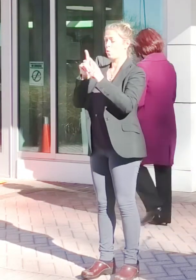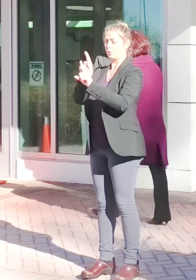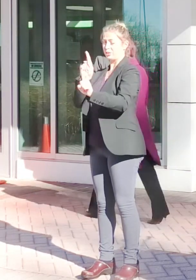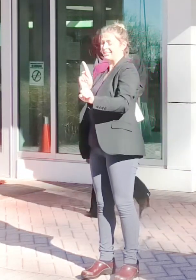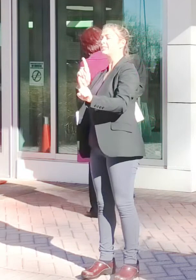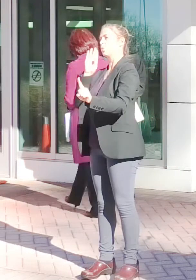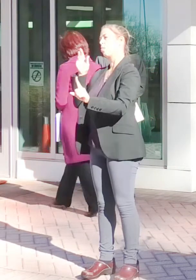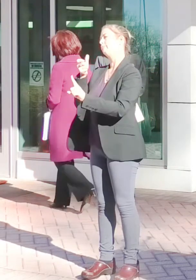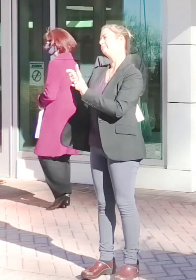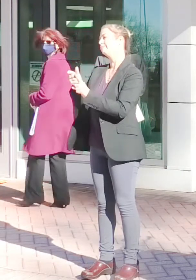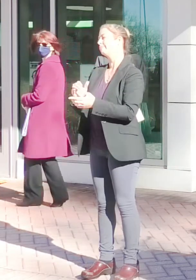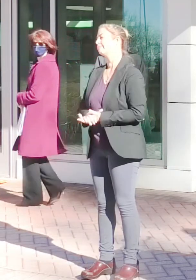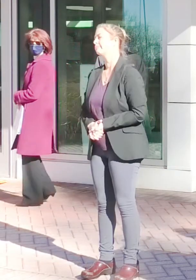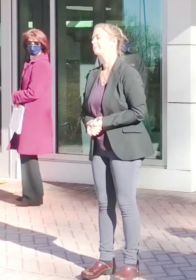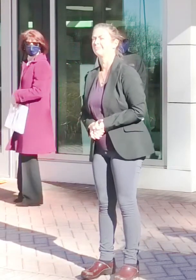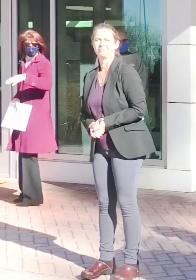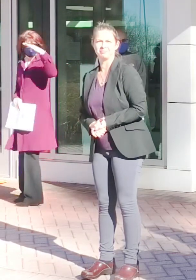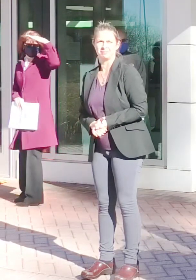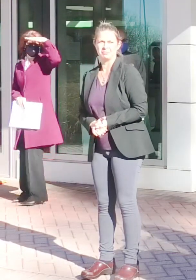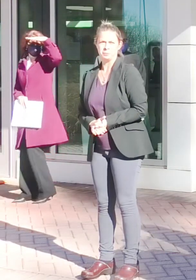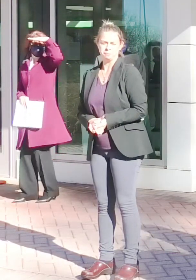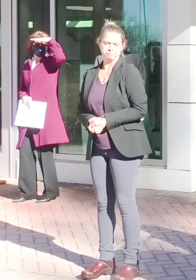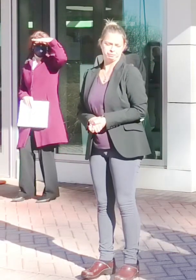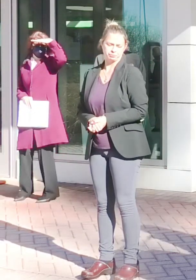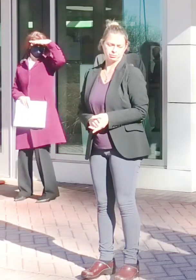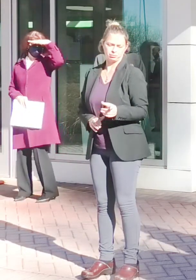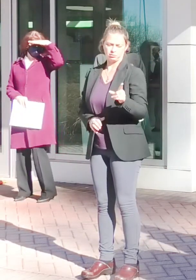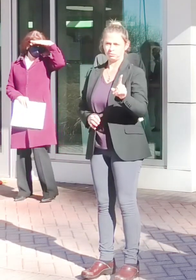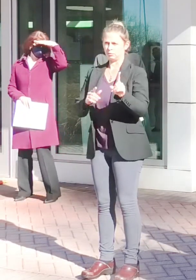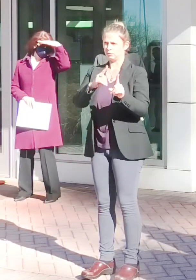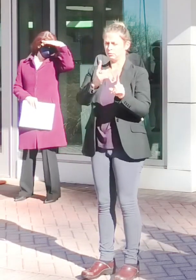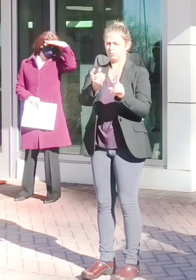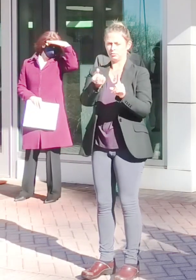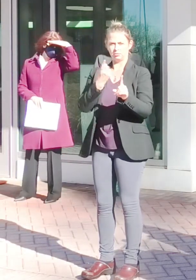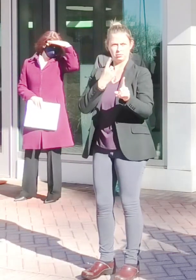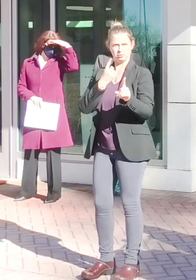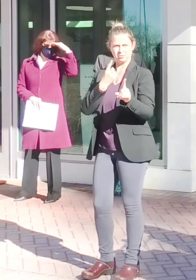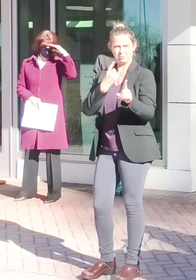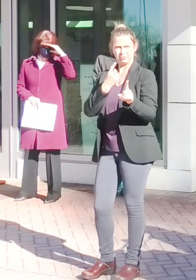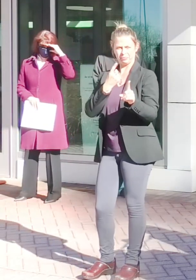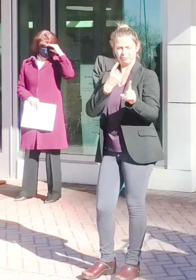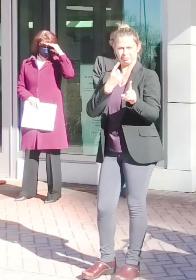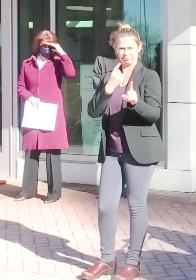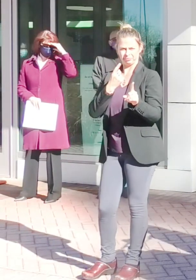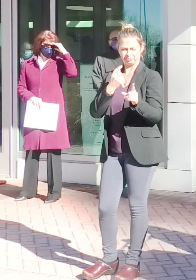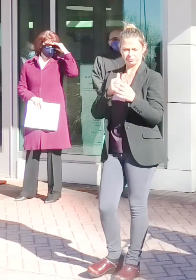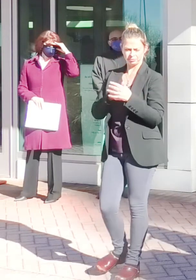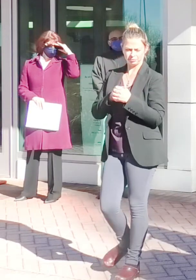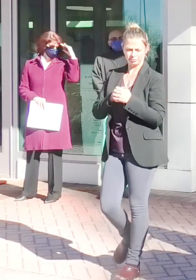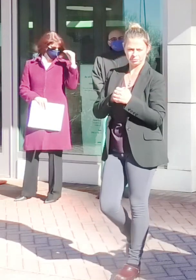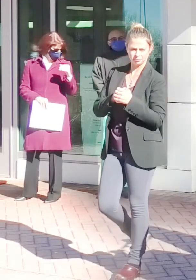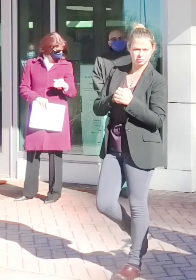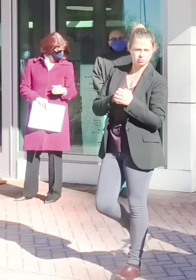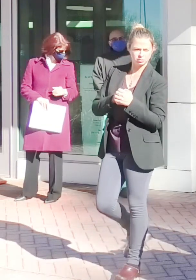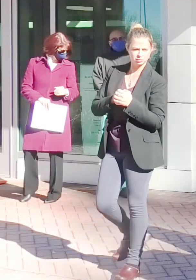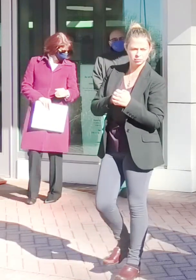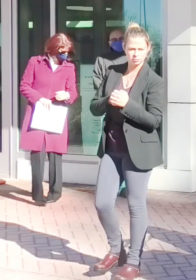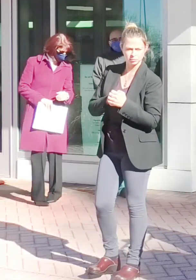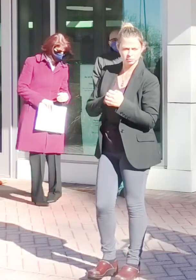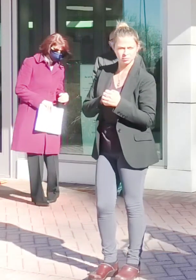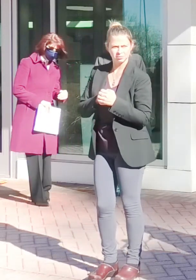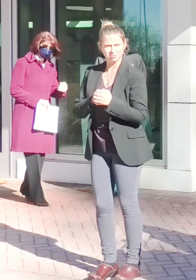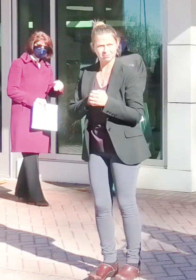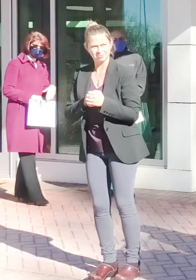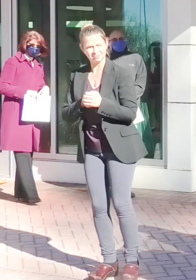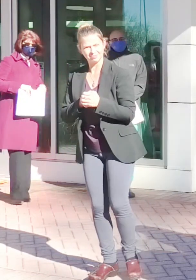I have a question. Next question. Yeah, I'm not sure who to address this to, but I heard you say that you'll have ambassadors